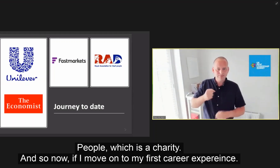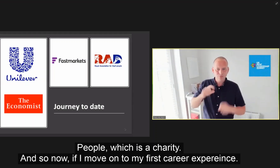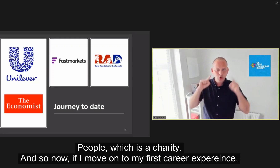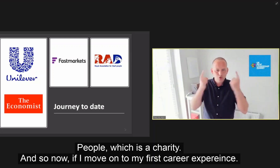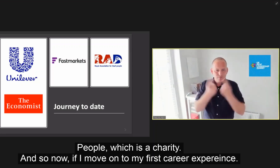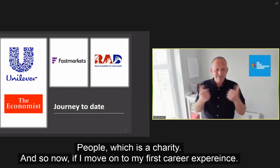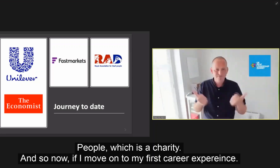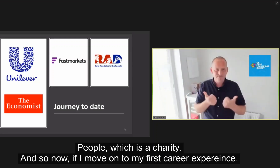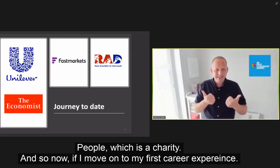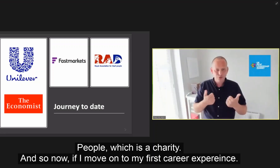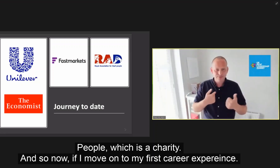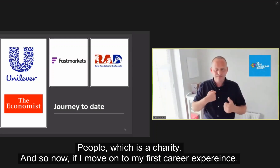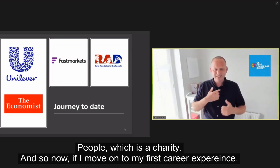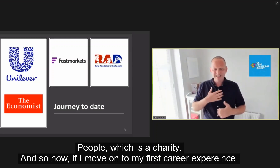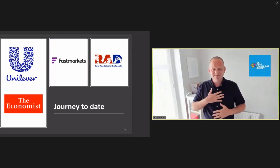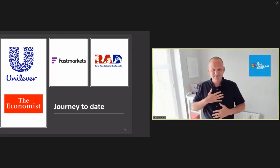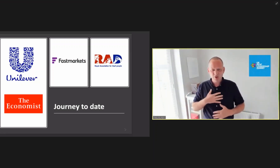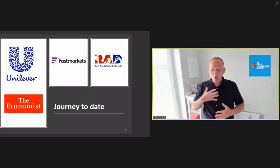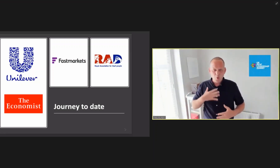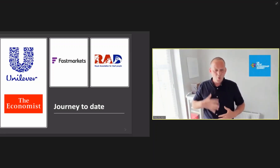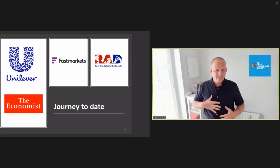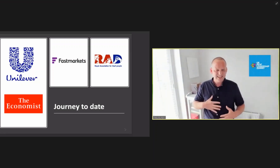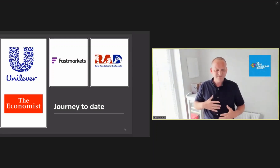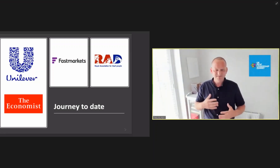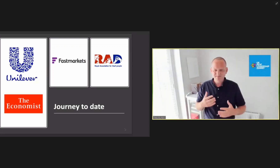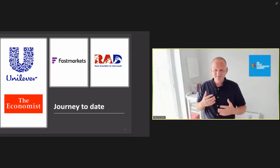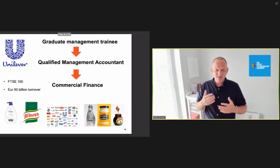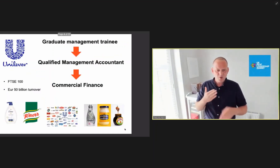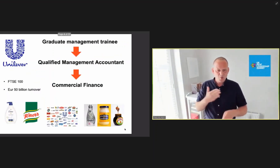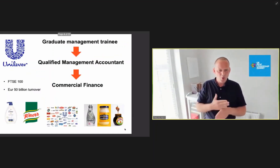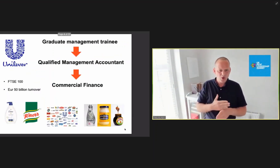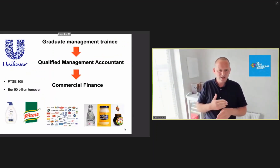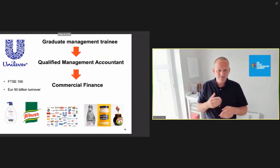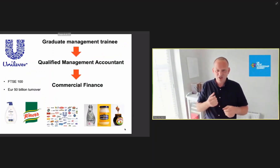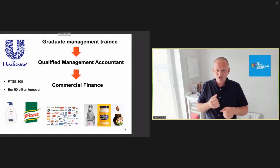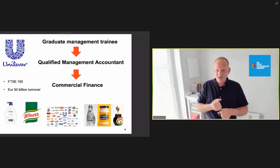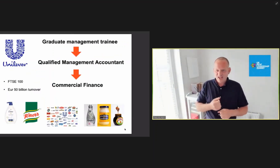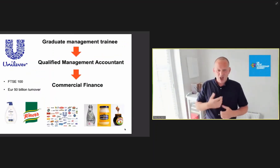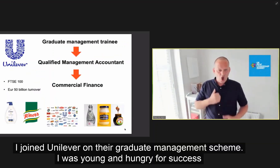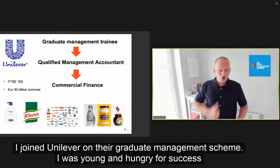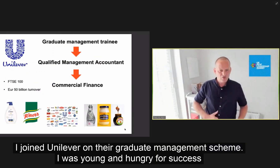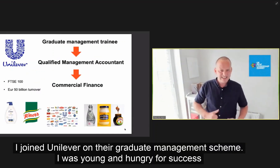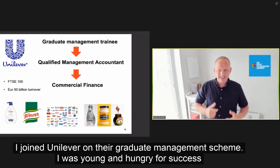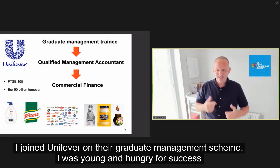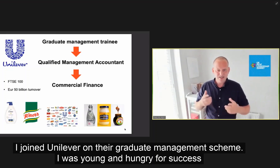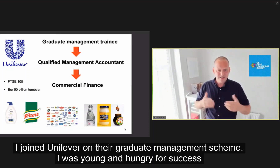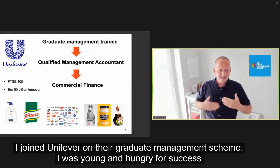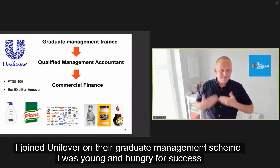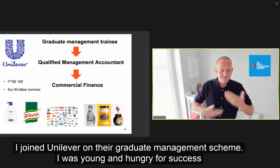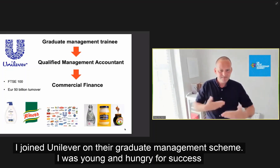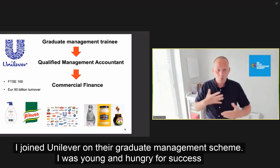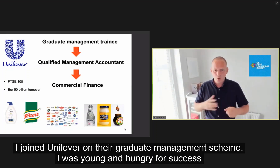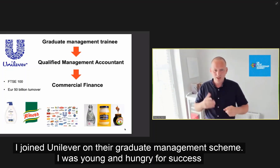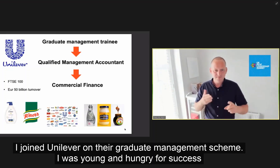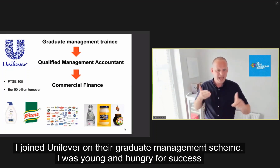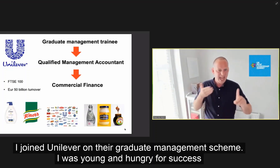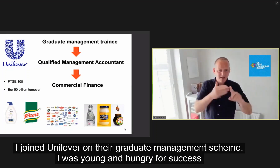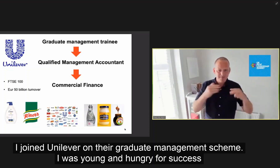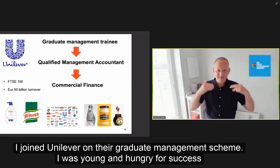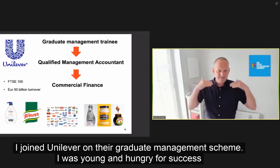career experience on the next slide, I joined Unilever on their graduate management scheme. I was young